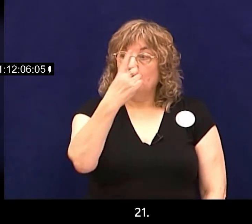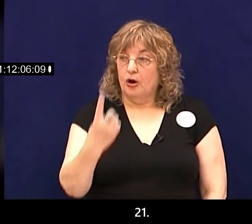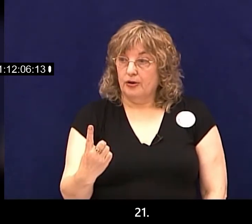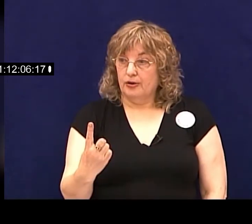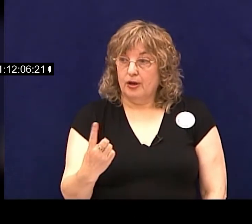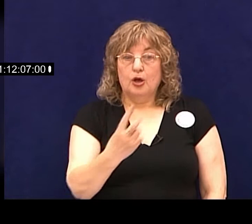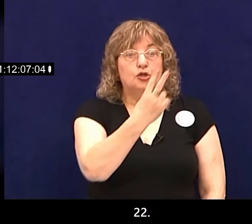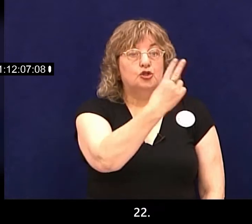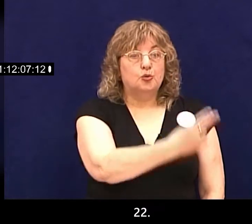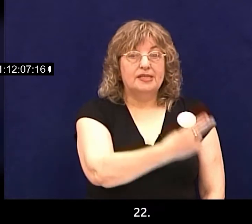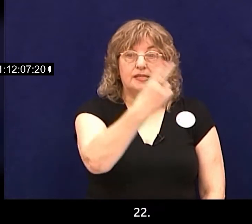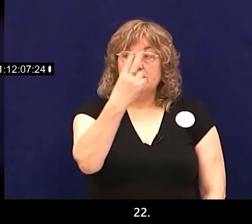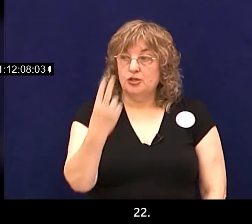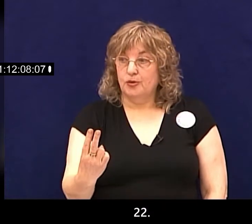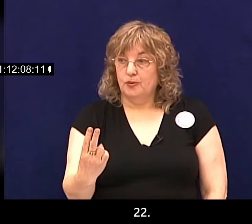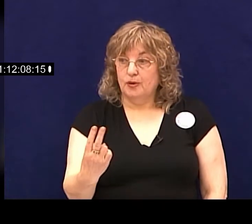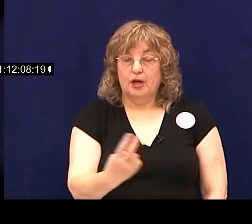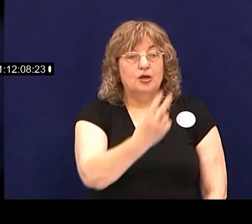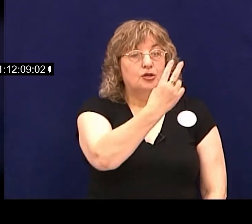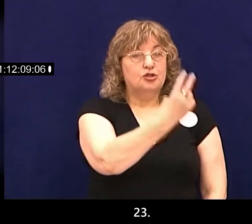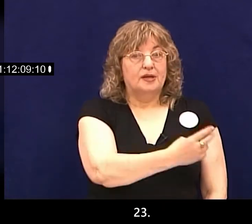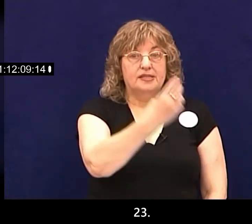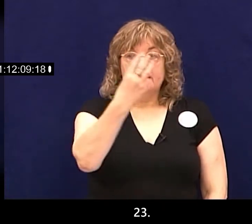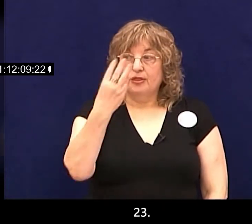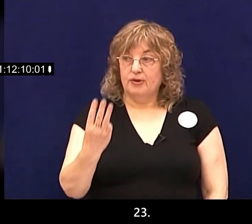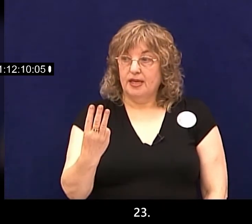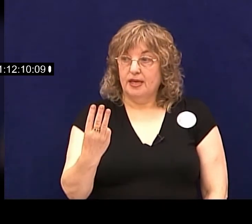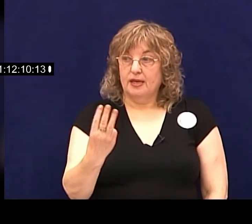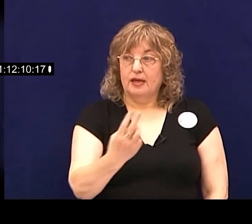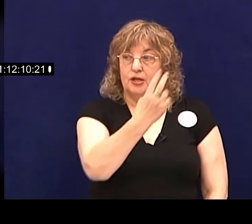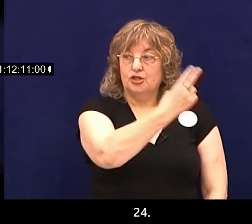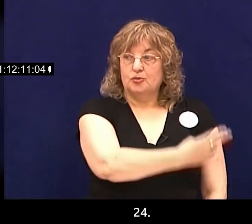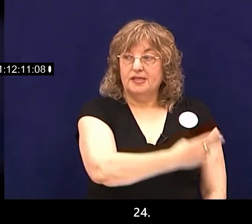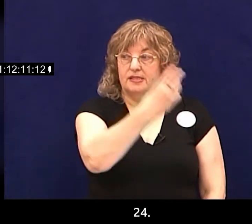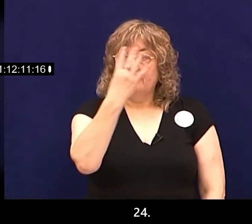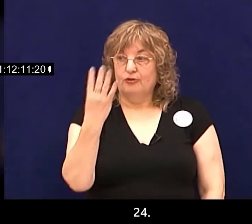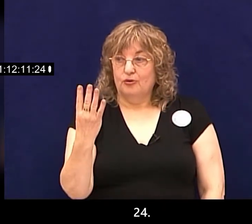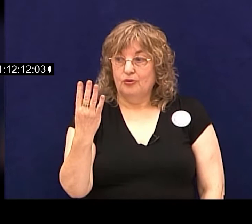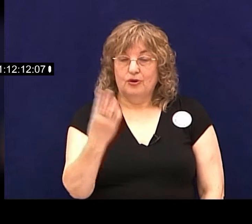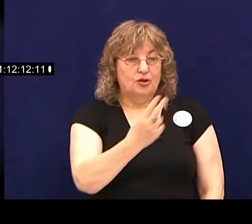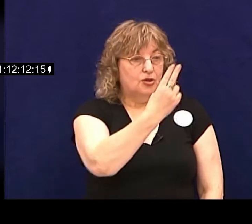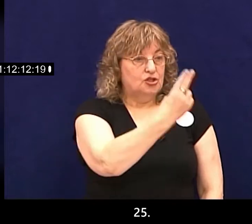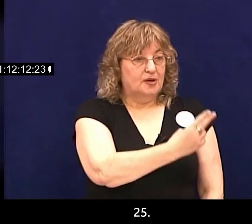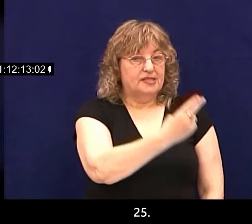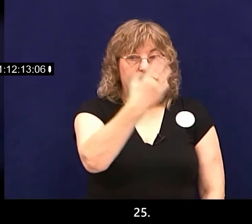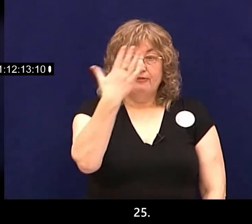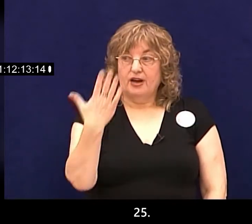21, 22, 23, 24,